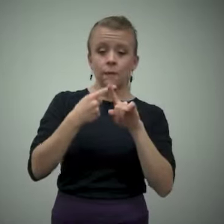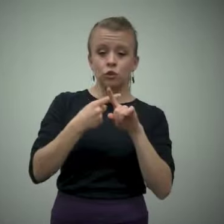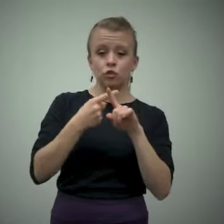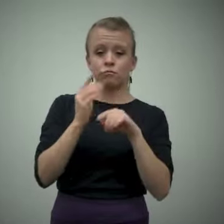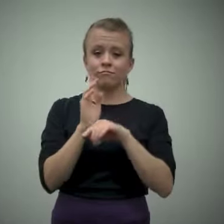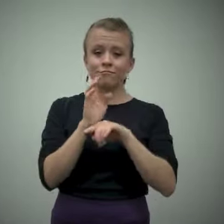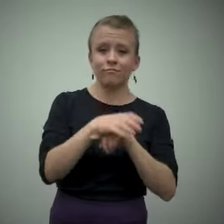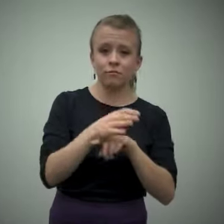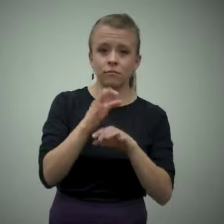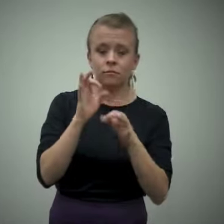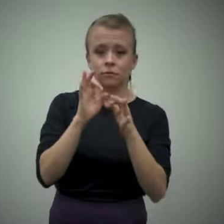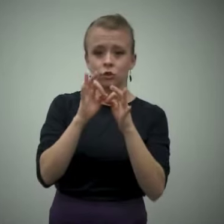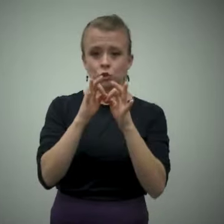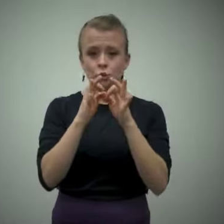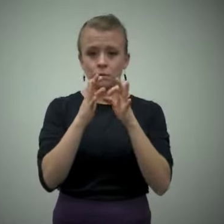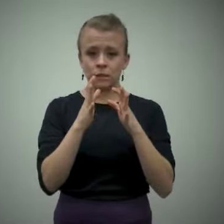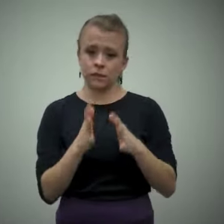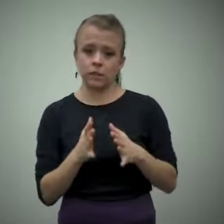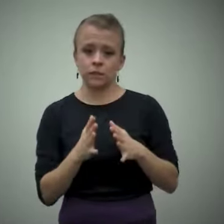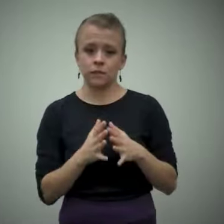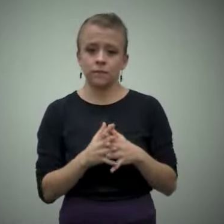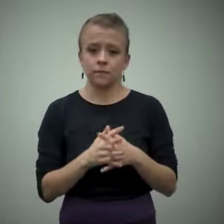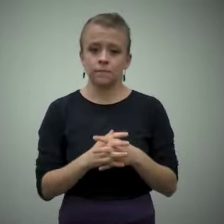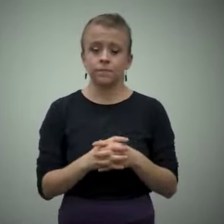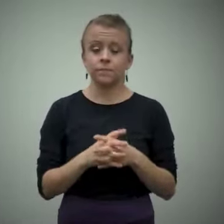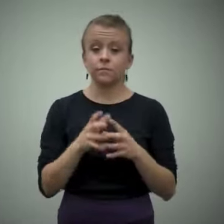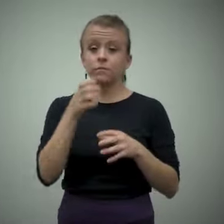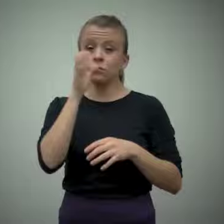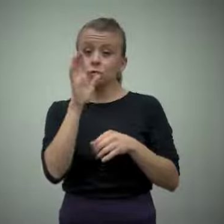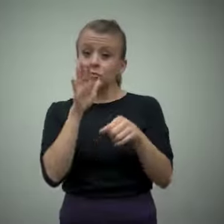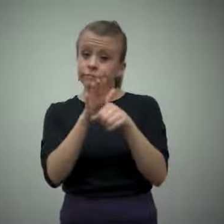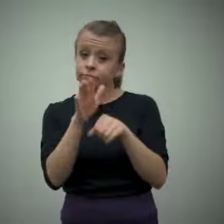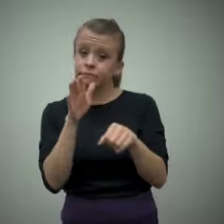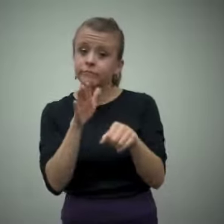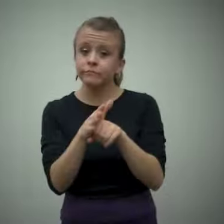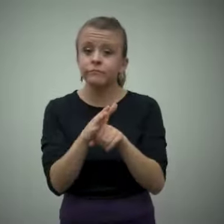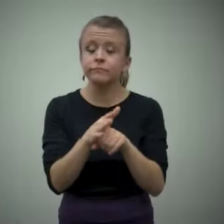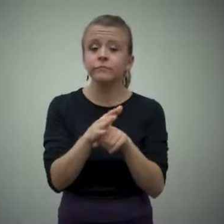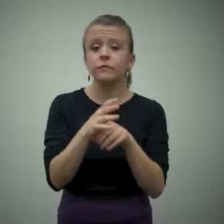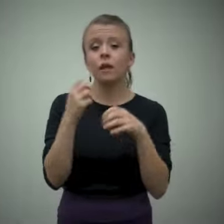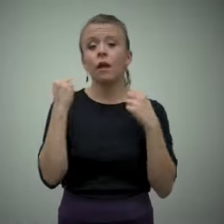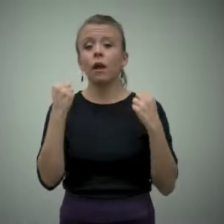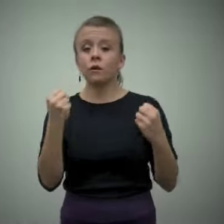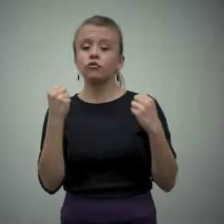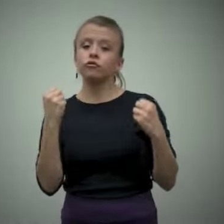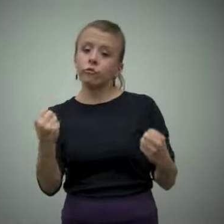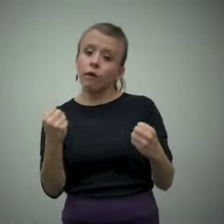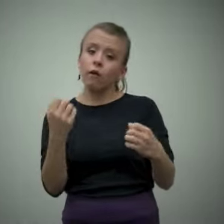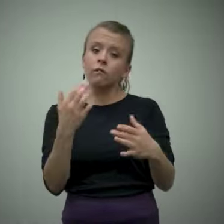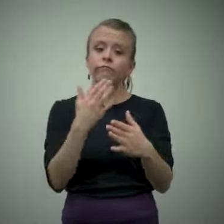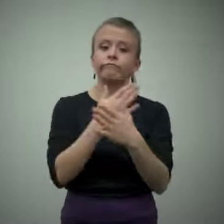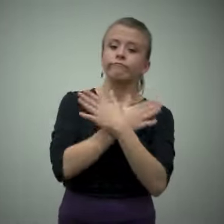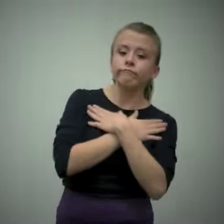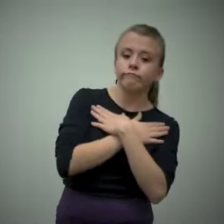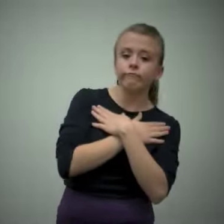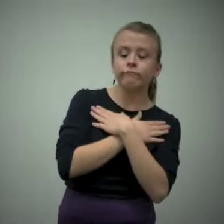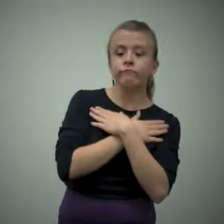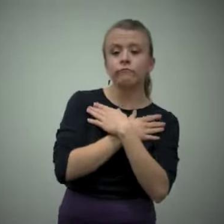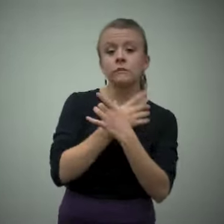and rest. It is important to quickly take care of any symptoms that occur.